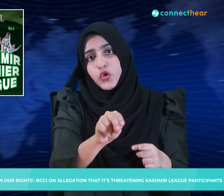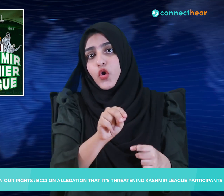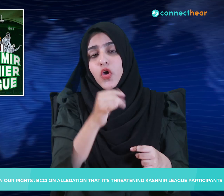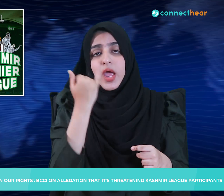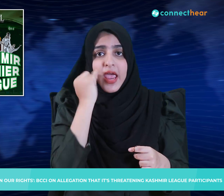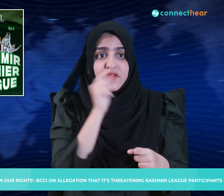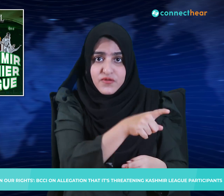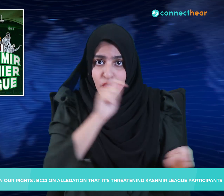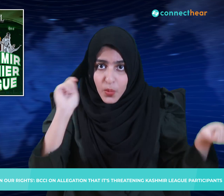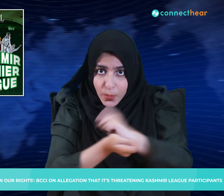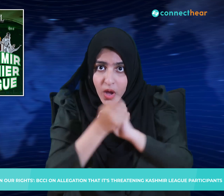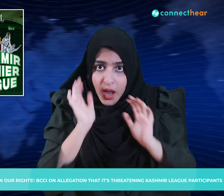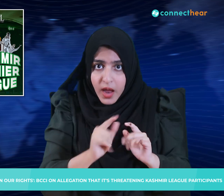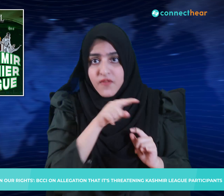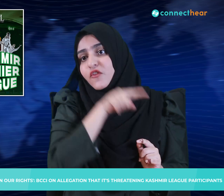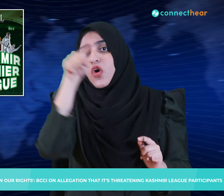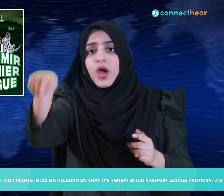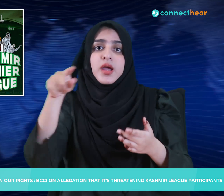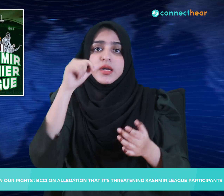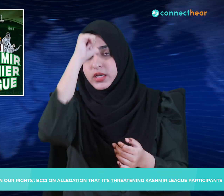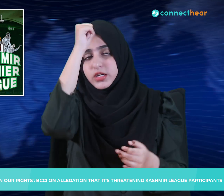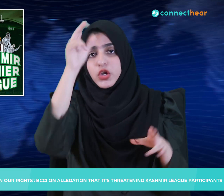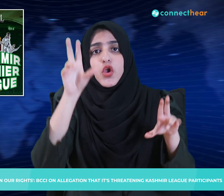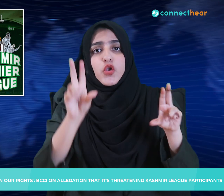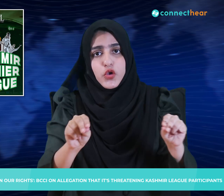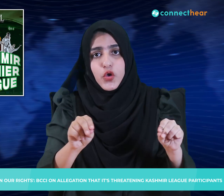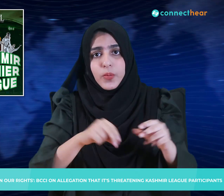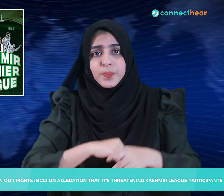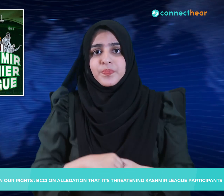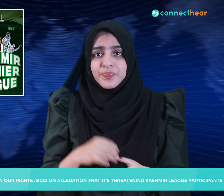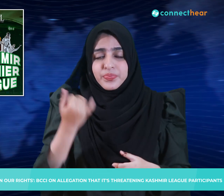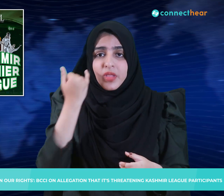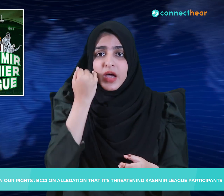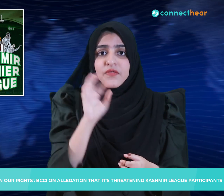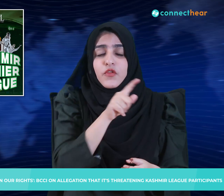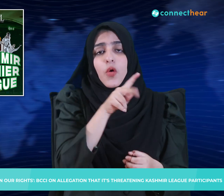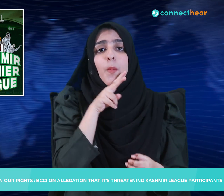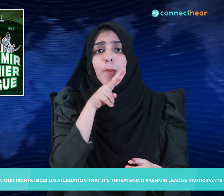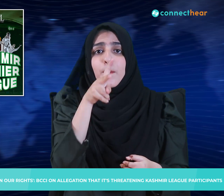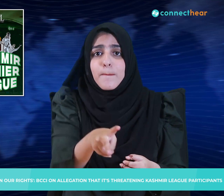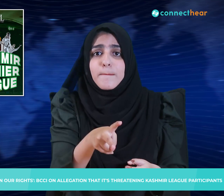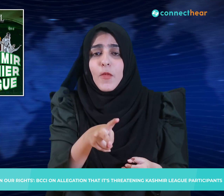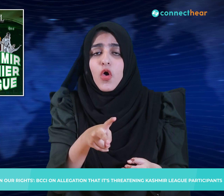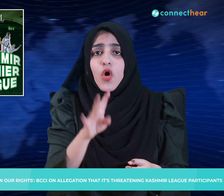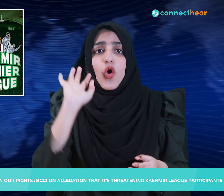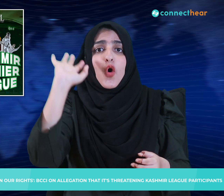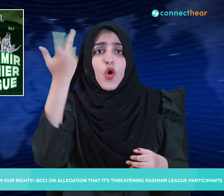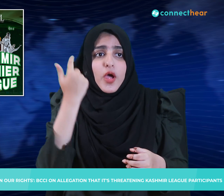the Indian board was well within its rights to do anything in the best interests of its cricketing